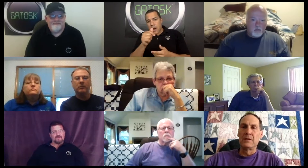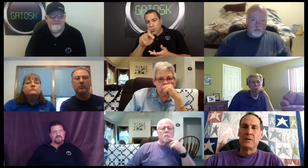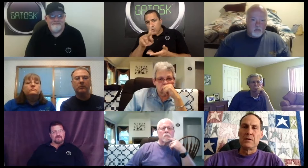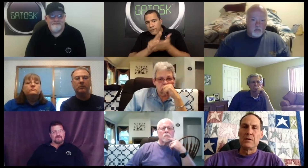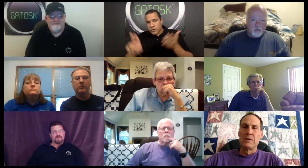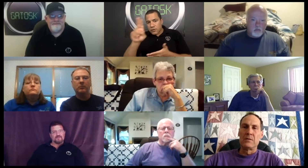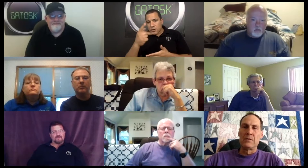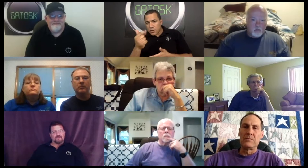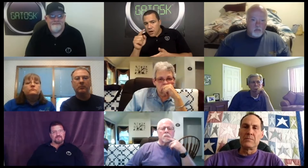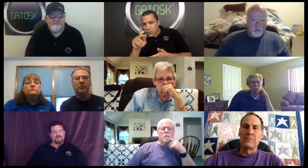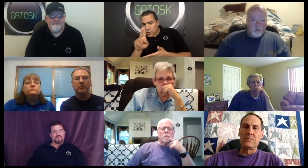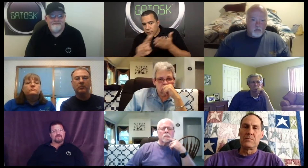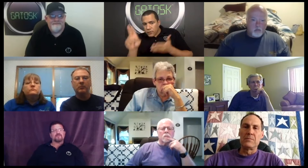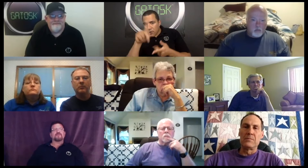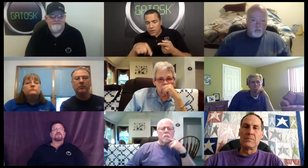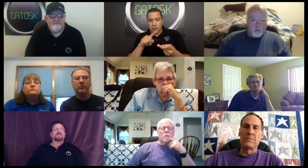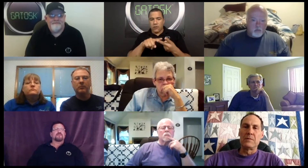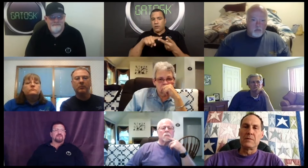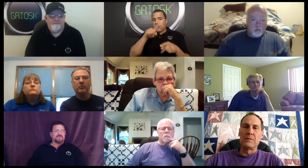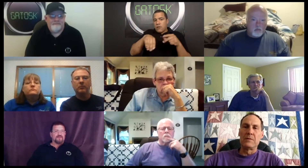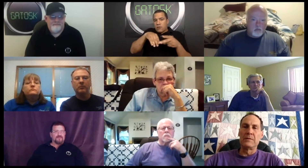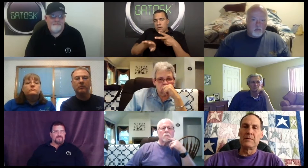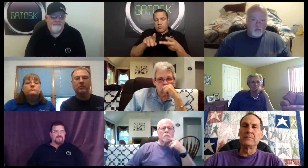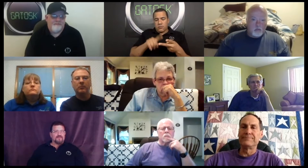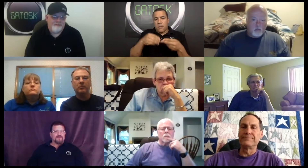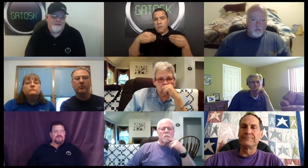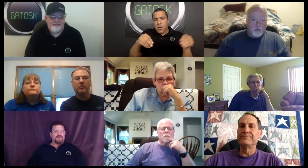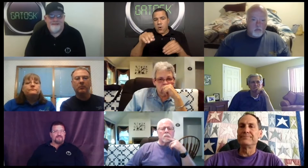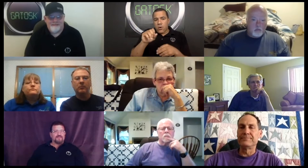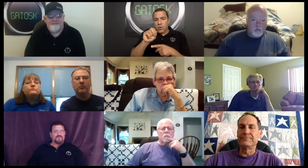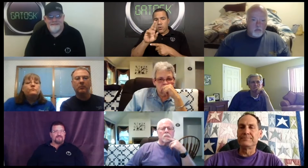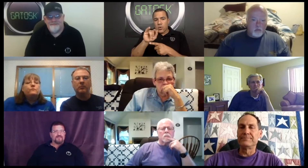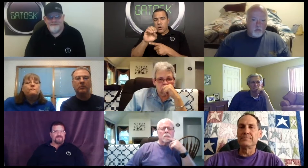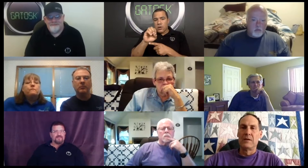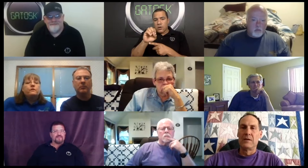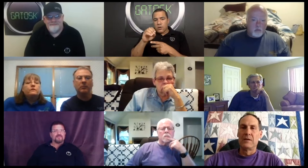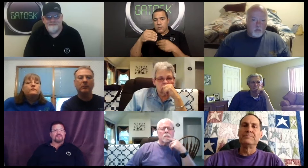you don't access the Gatosk University. You don't access the marketing suite.